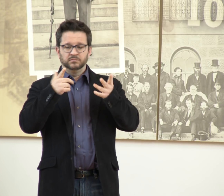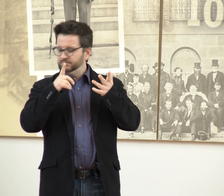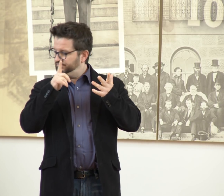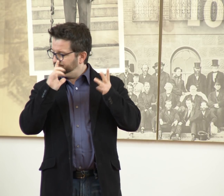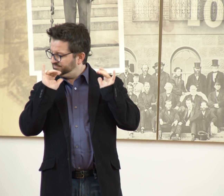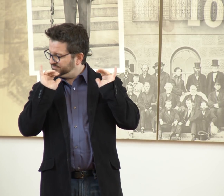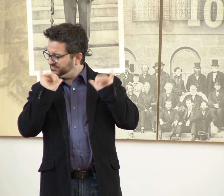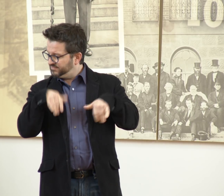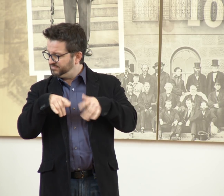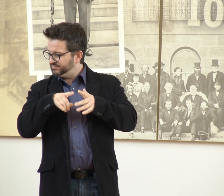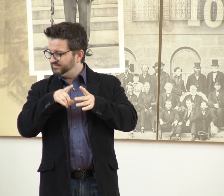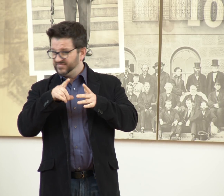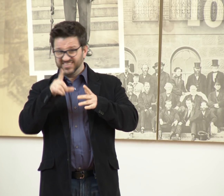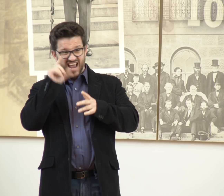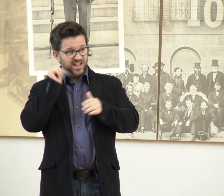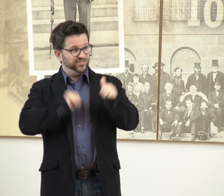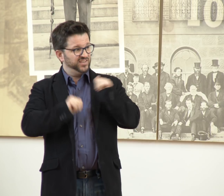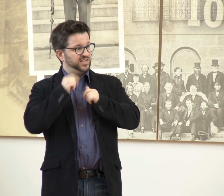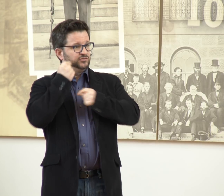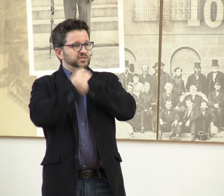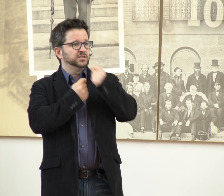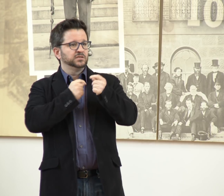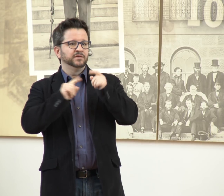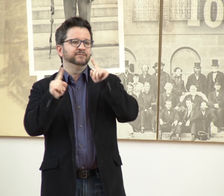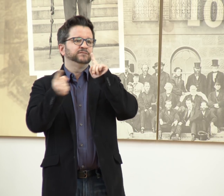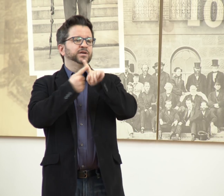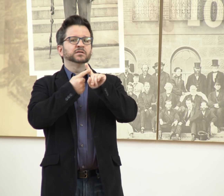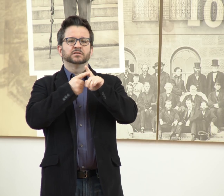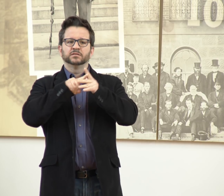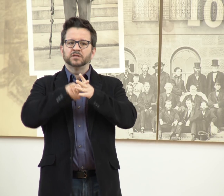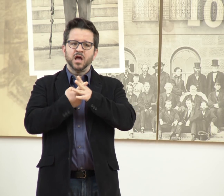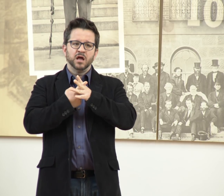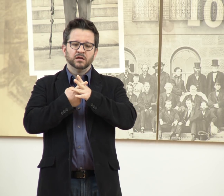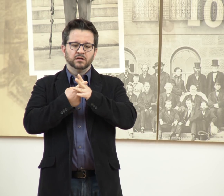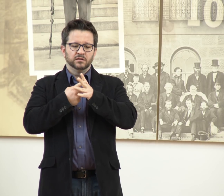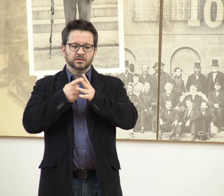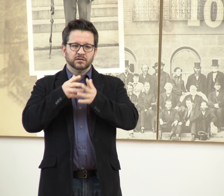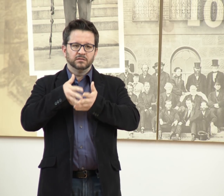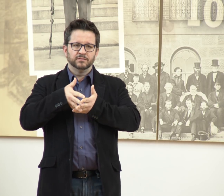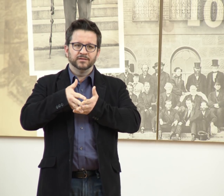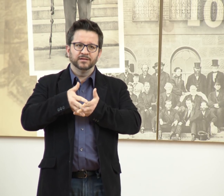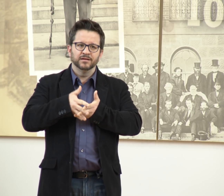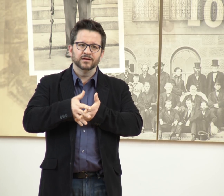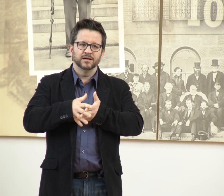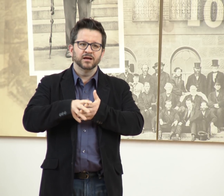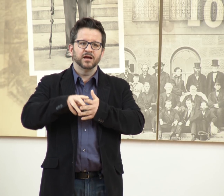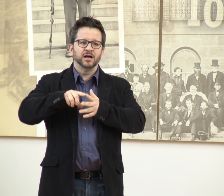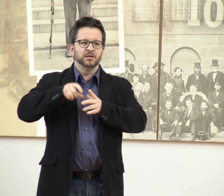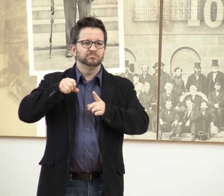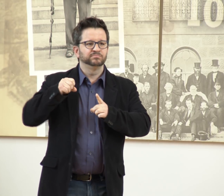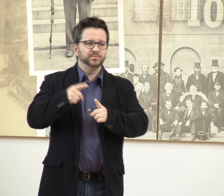stand, is the very stage where Gallaudet engaged in its own traditions of